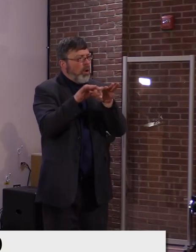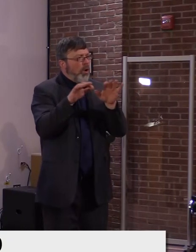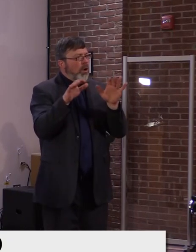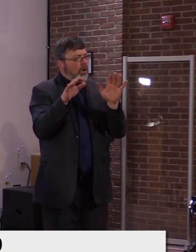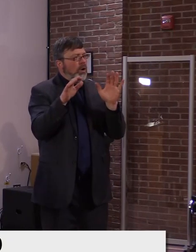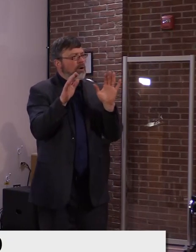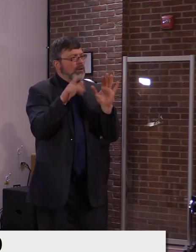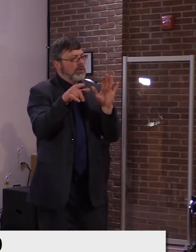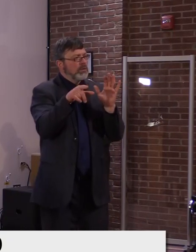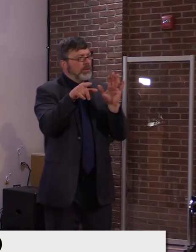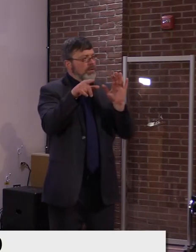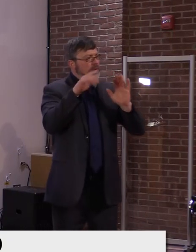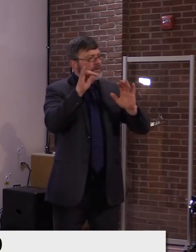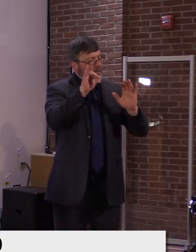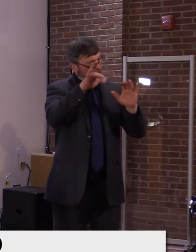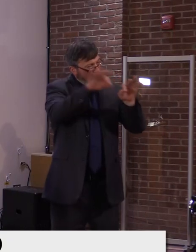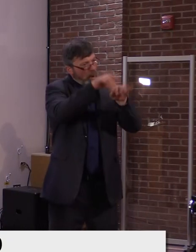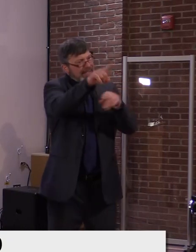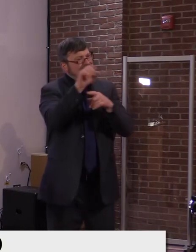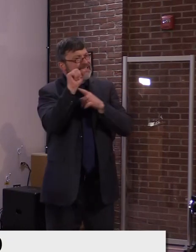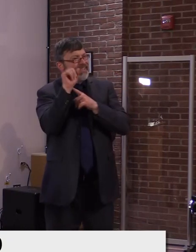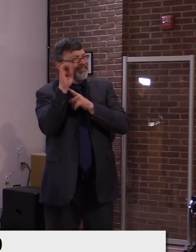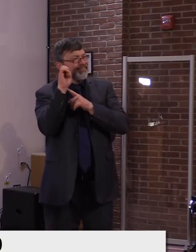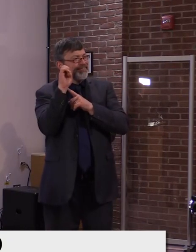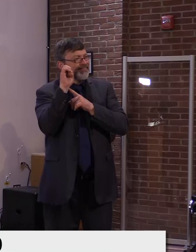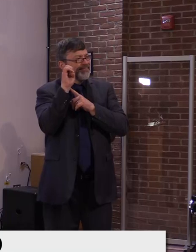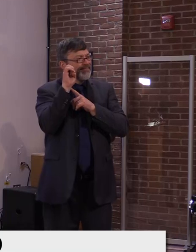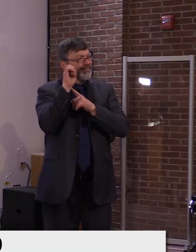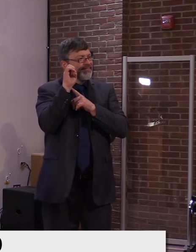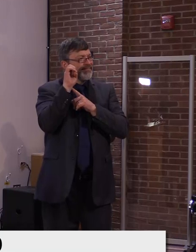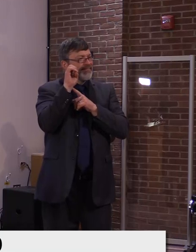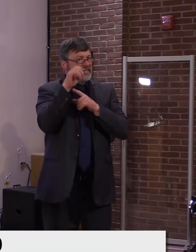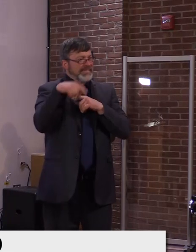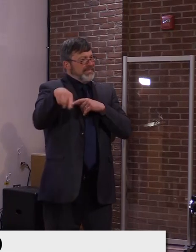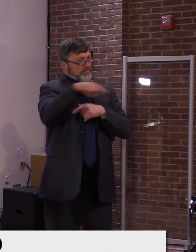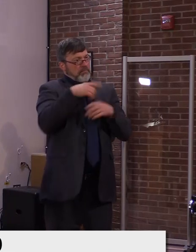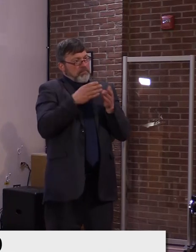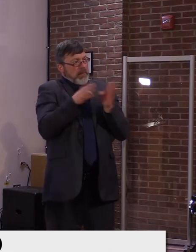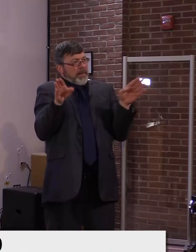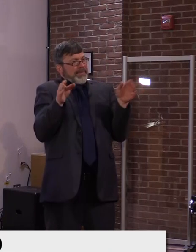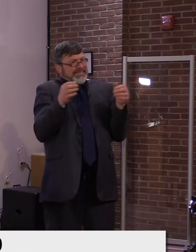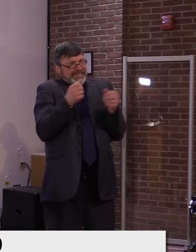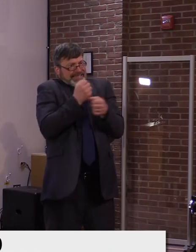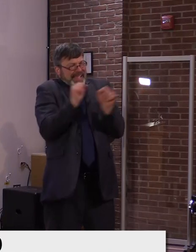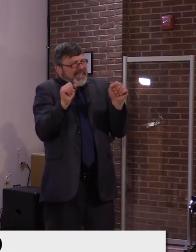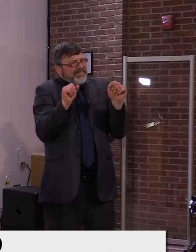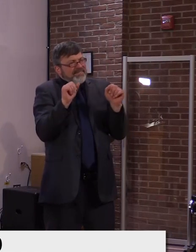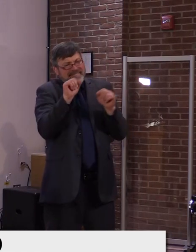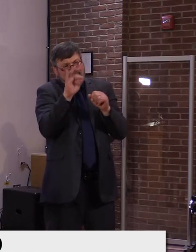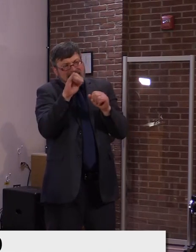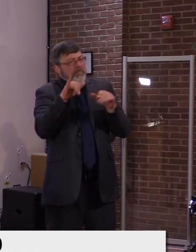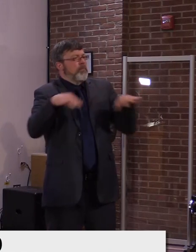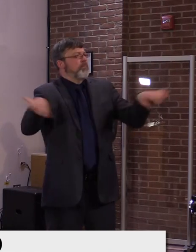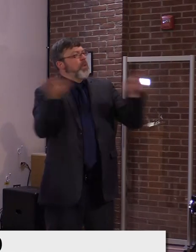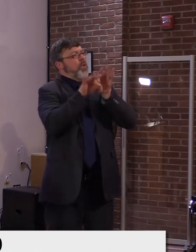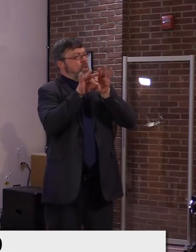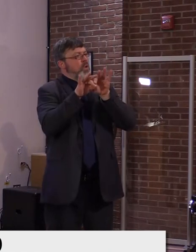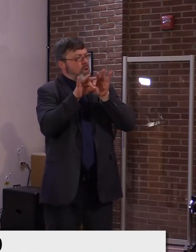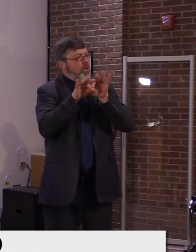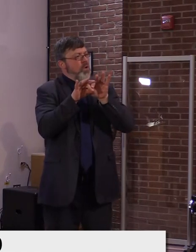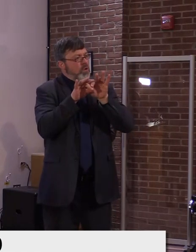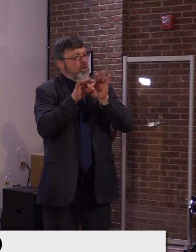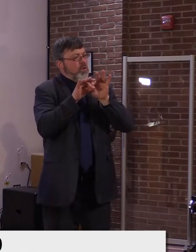safe. Public safety is important. And, you know, this type of dialogue just undermines all we're